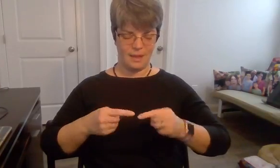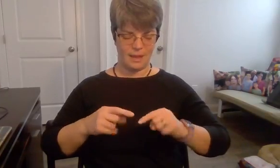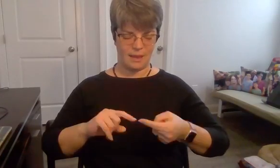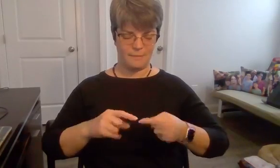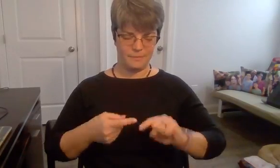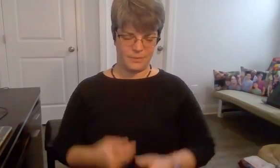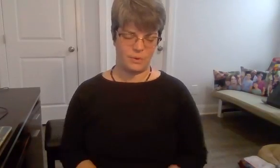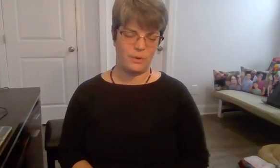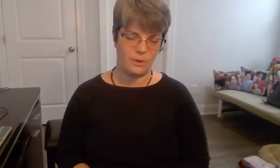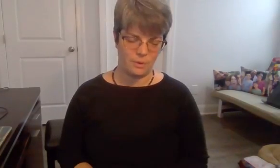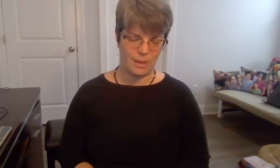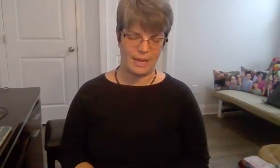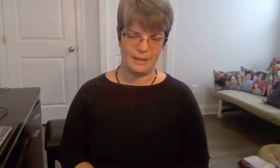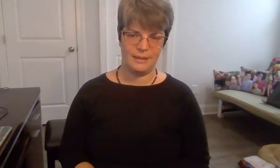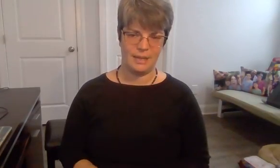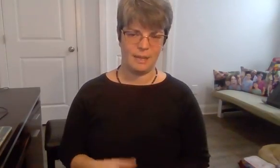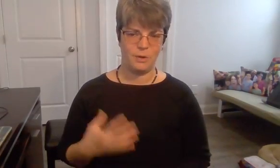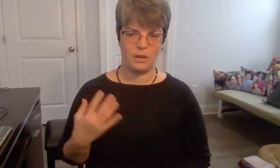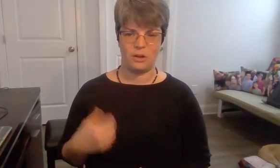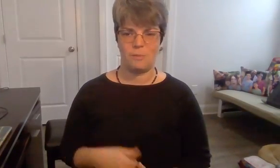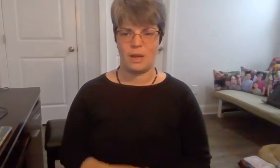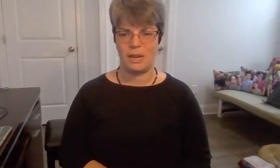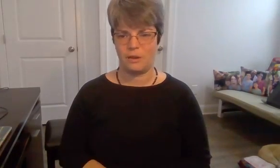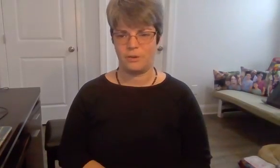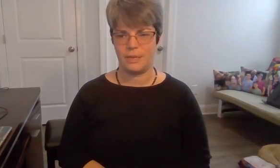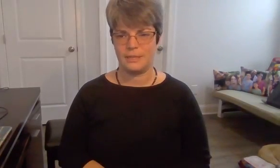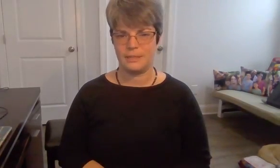right. So hurt or pain, and again, put it on your body wherever it is.